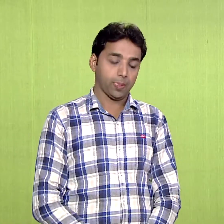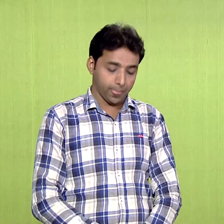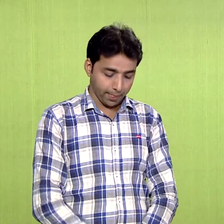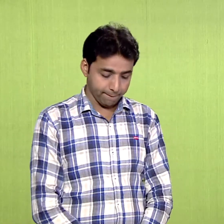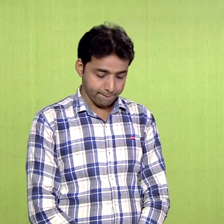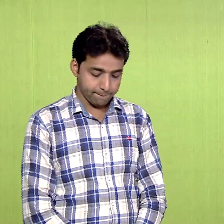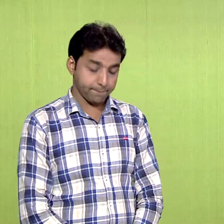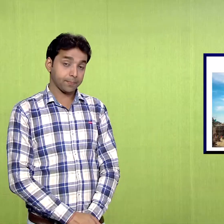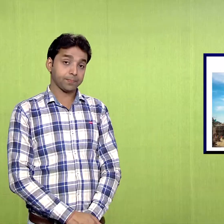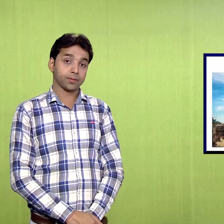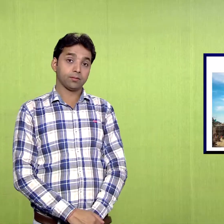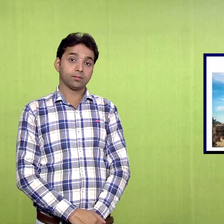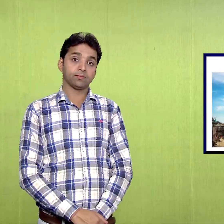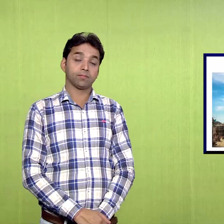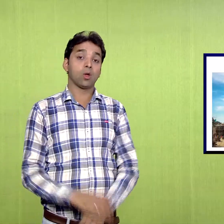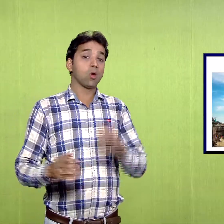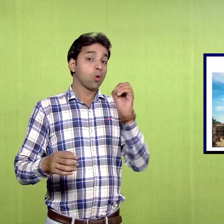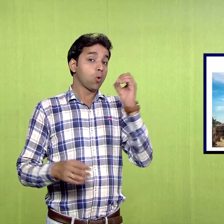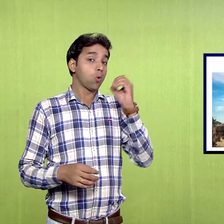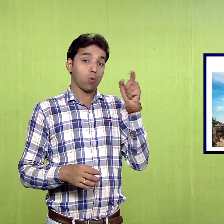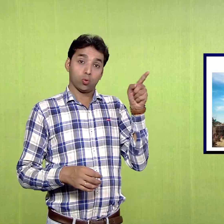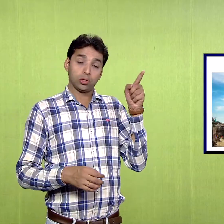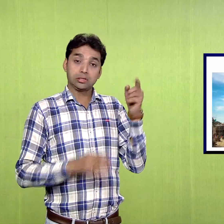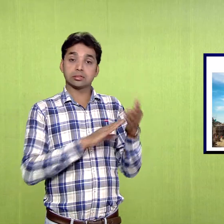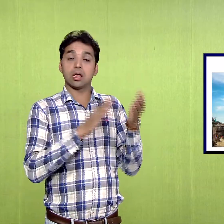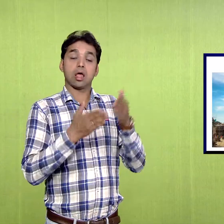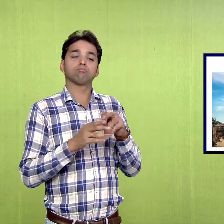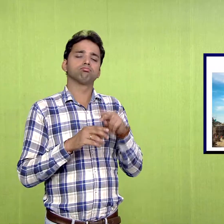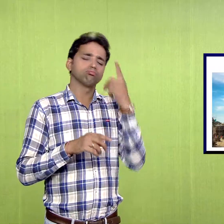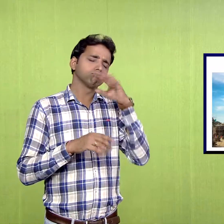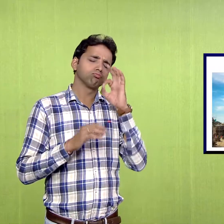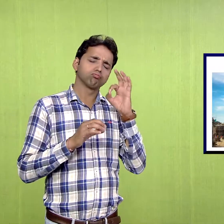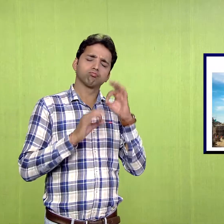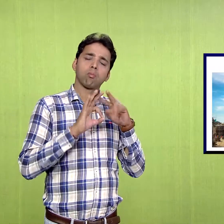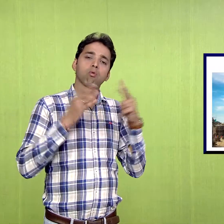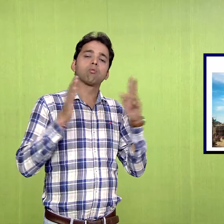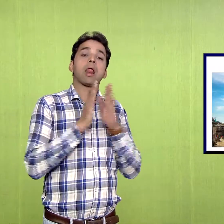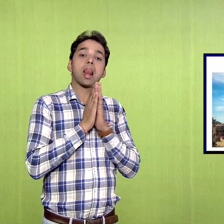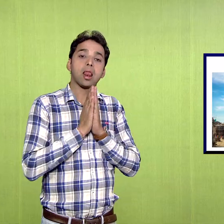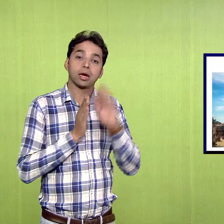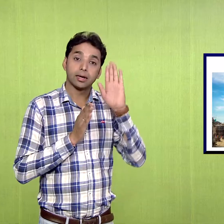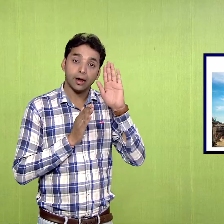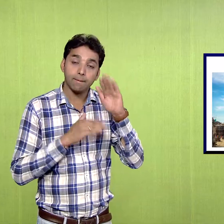Odisha has some of the most beautiful temples such as Lingaraja